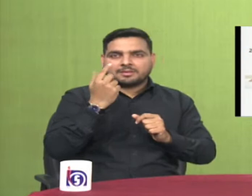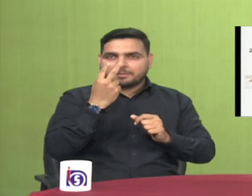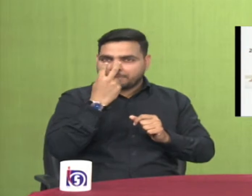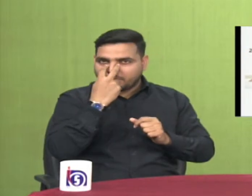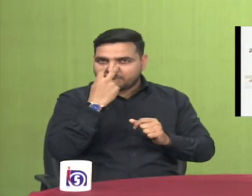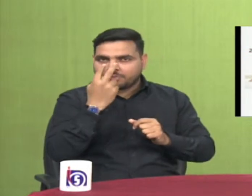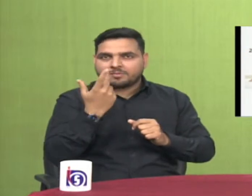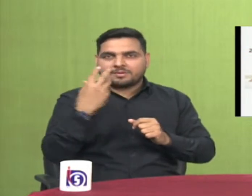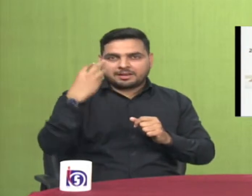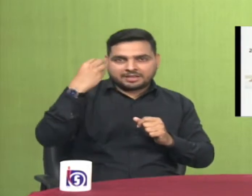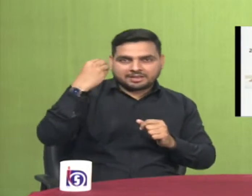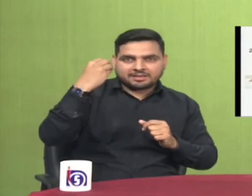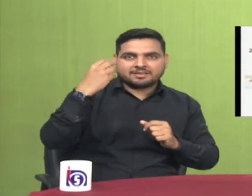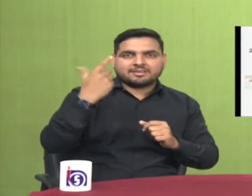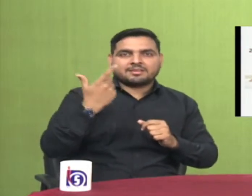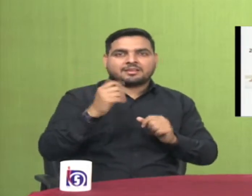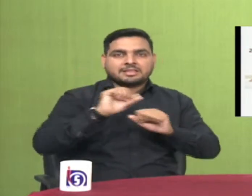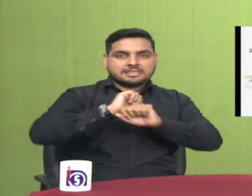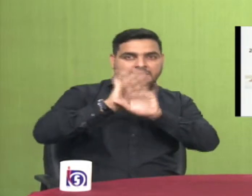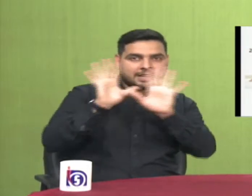moving person with eyes